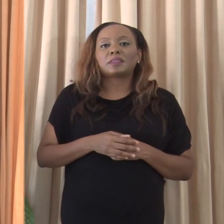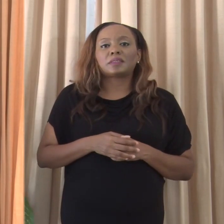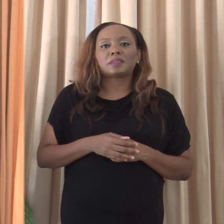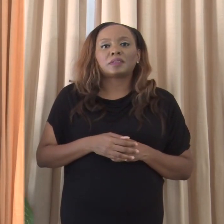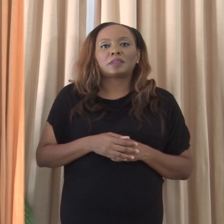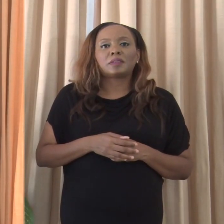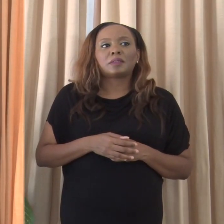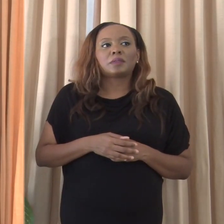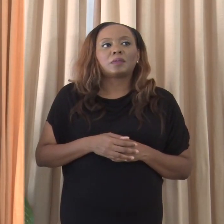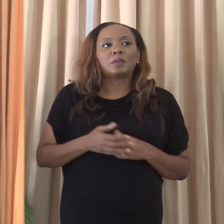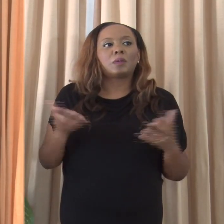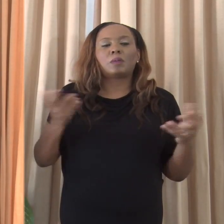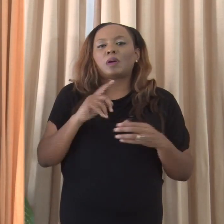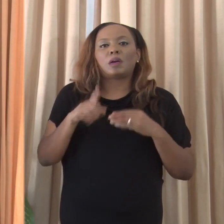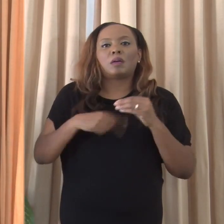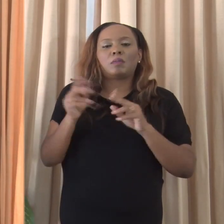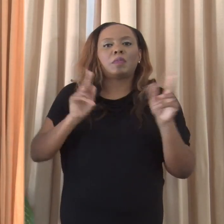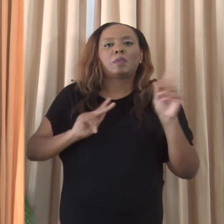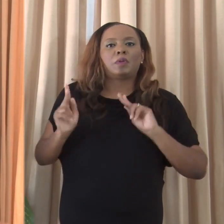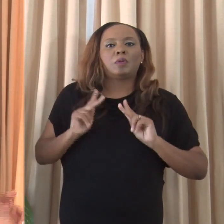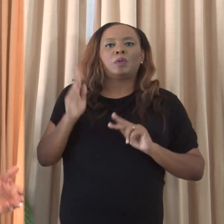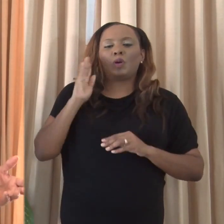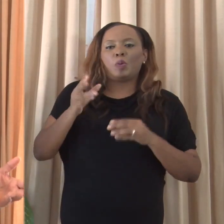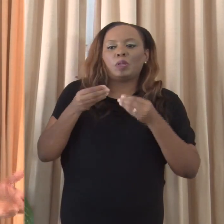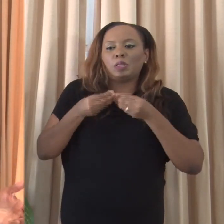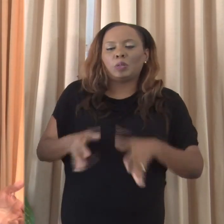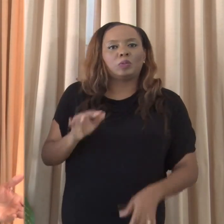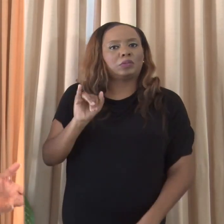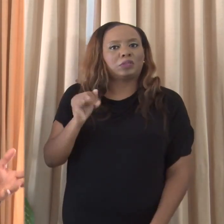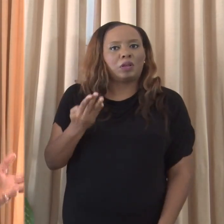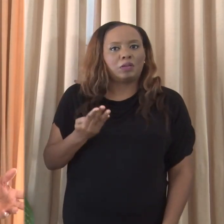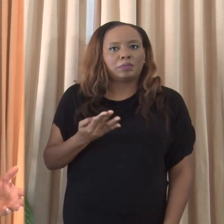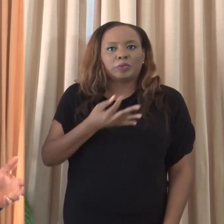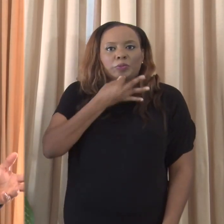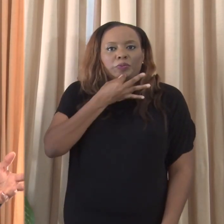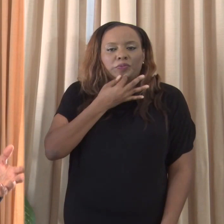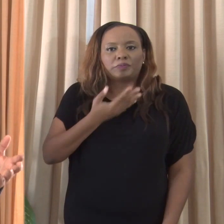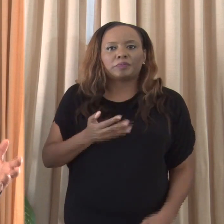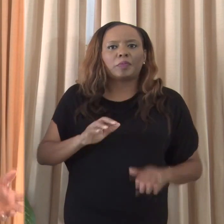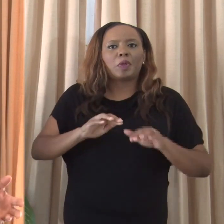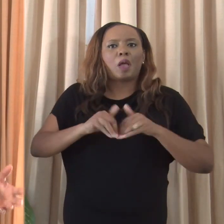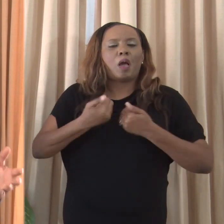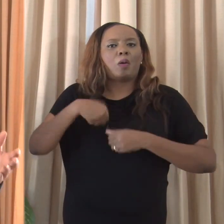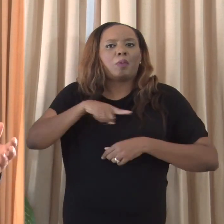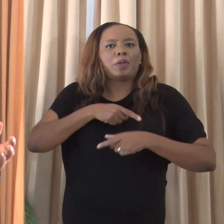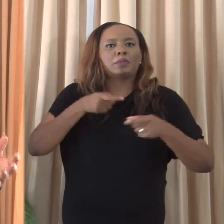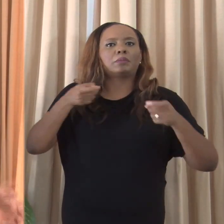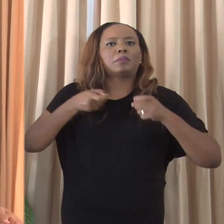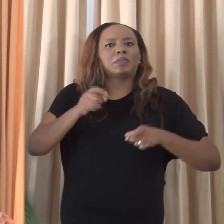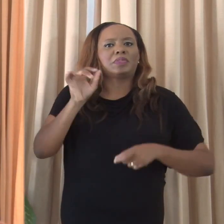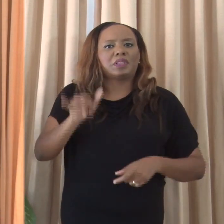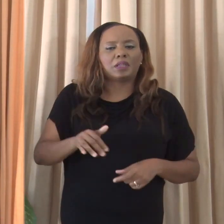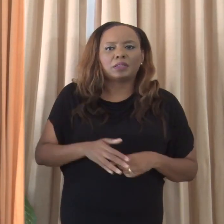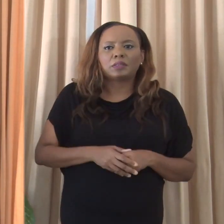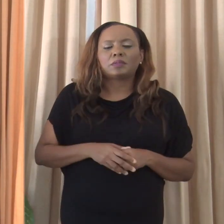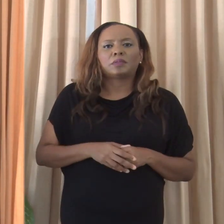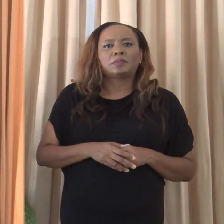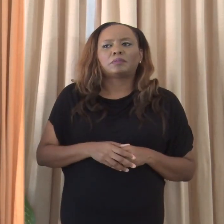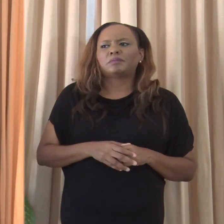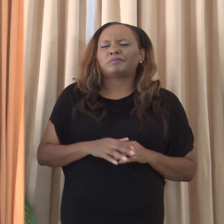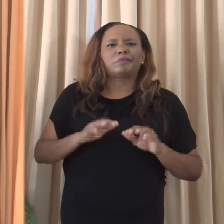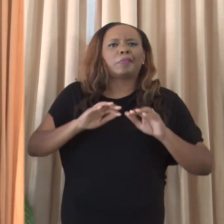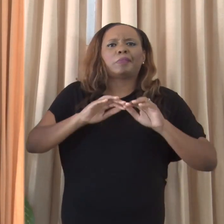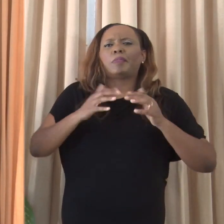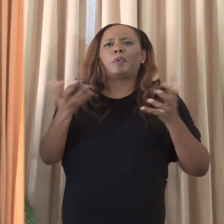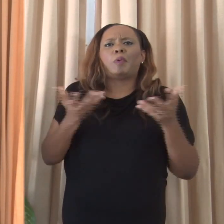the unemployment fallout? And how then do we manage all of the social implications for